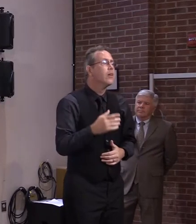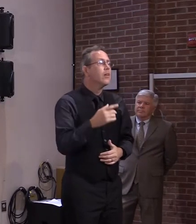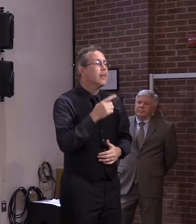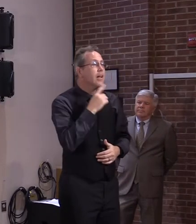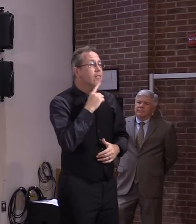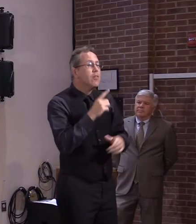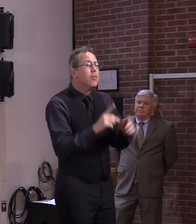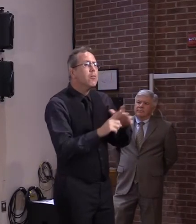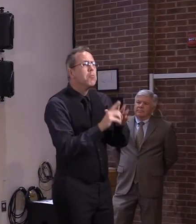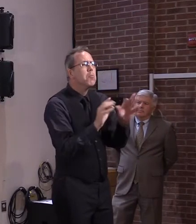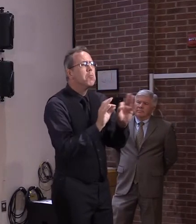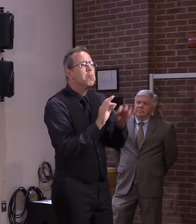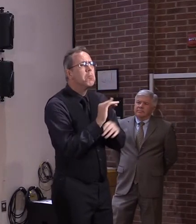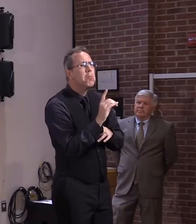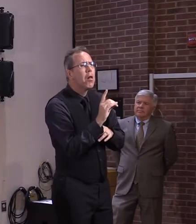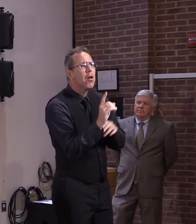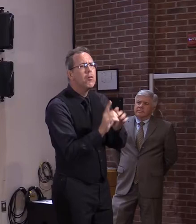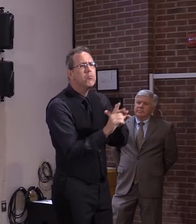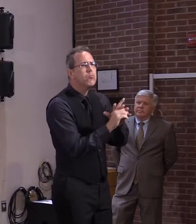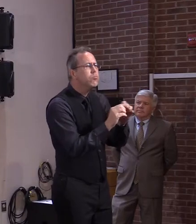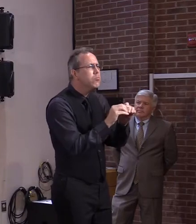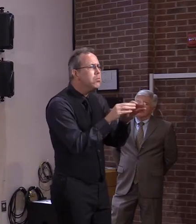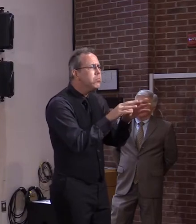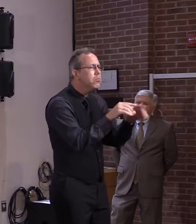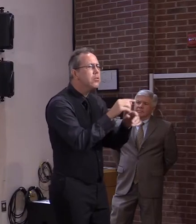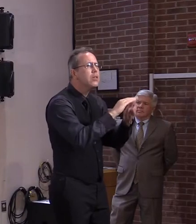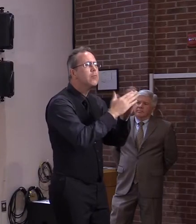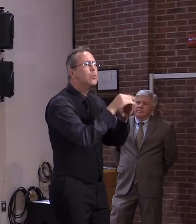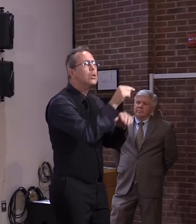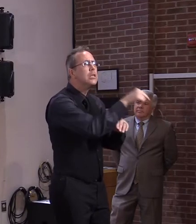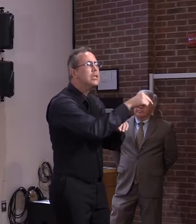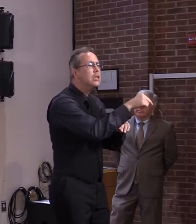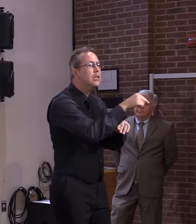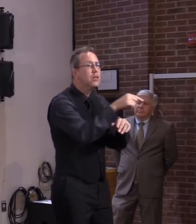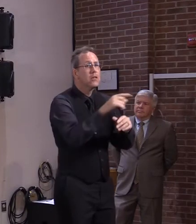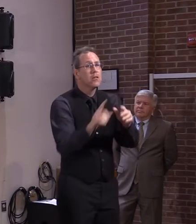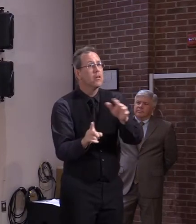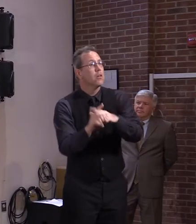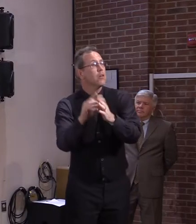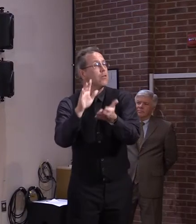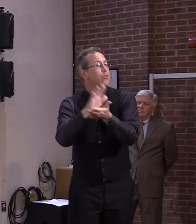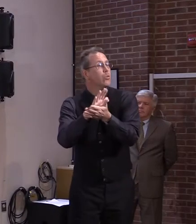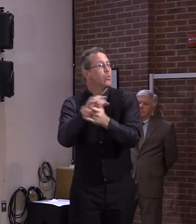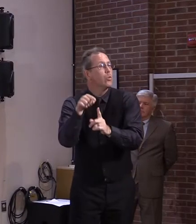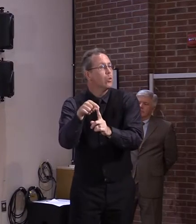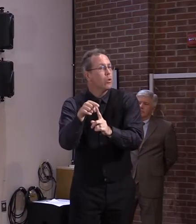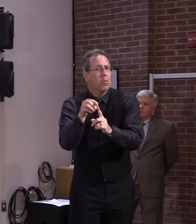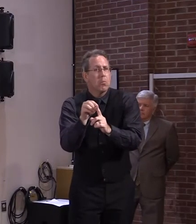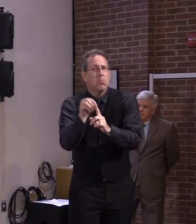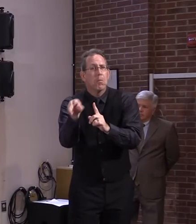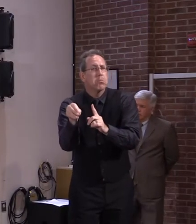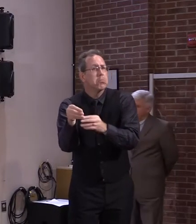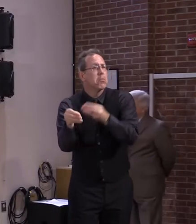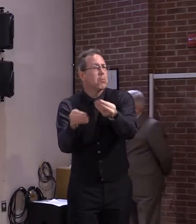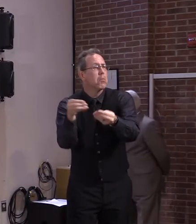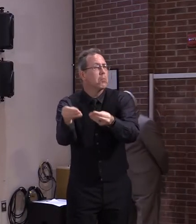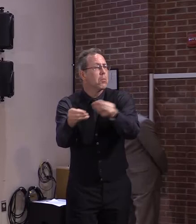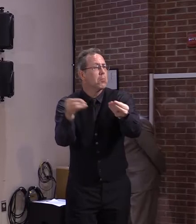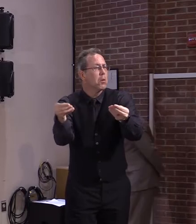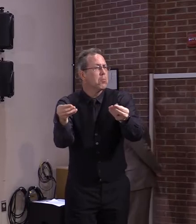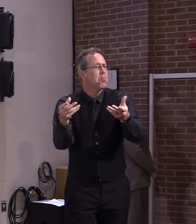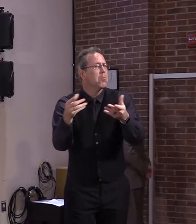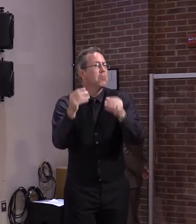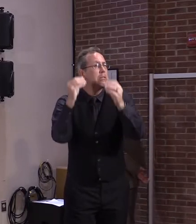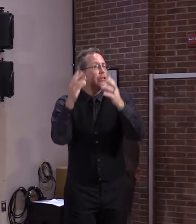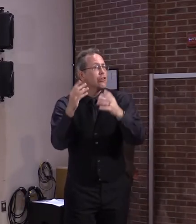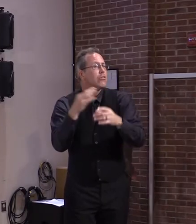the rest of that class would turn positive. So rather than exclude an entire class when you